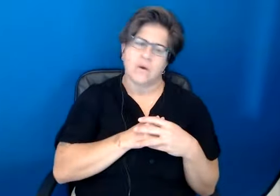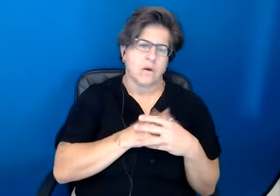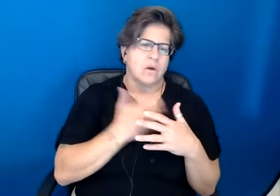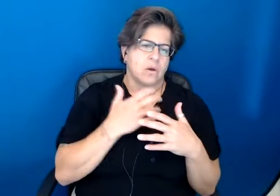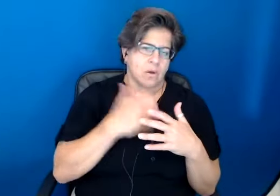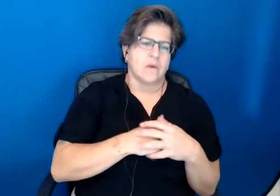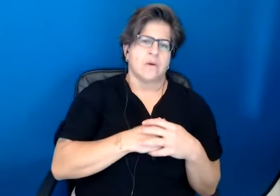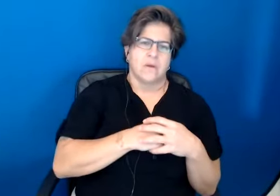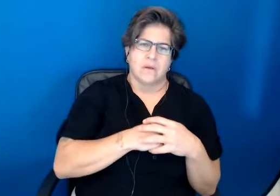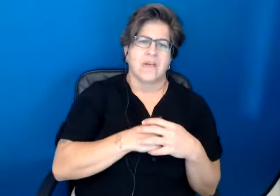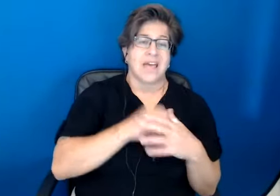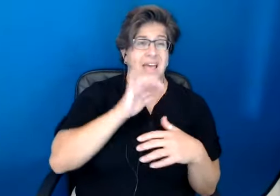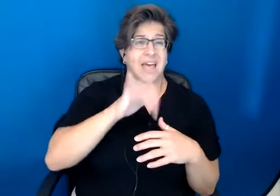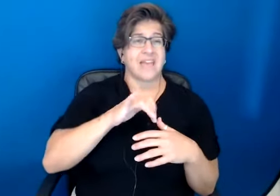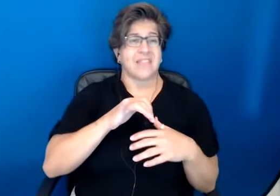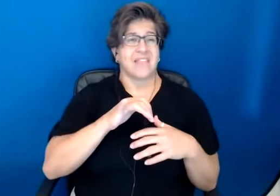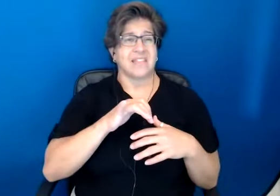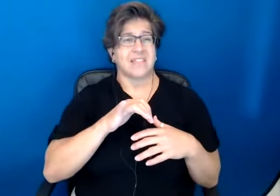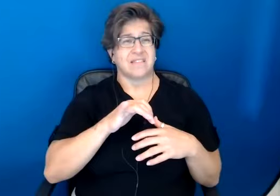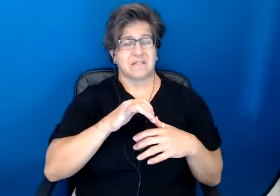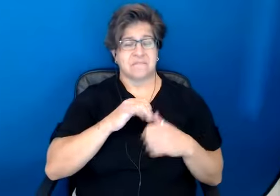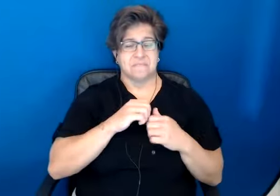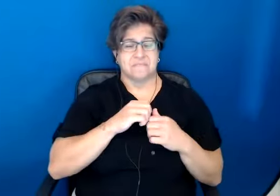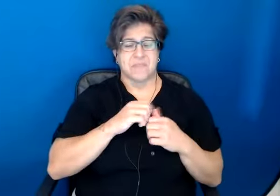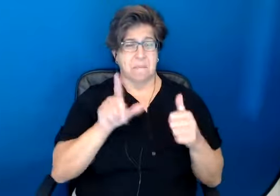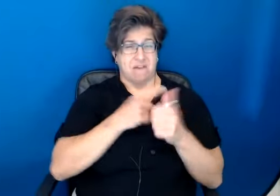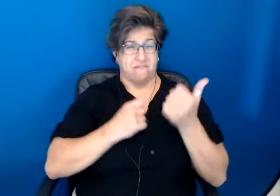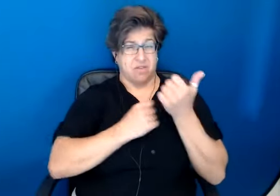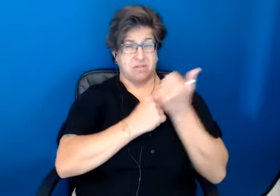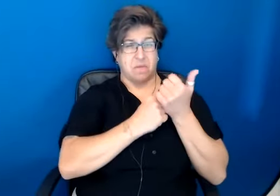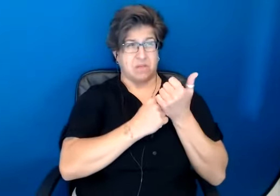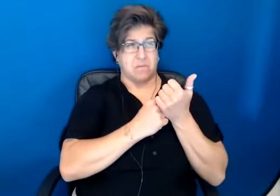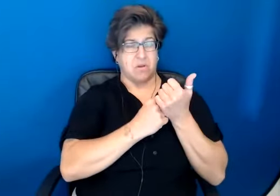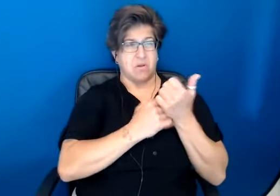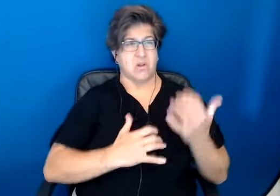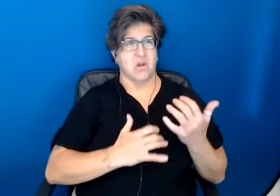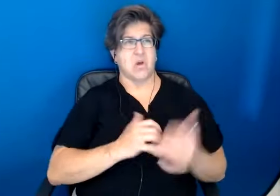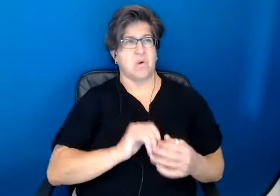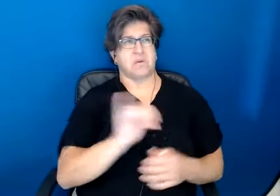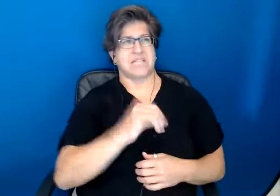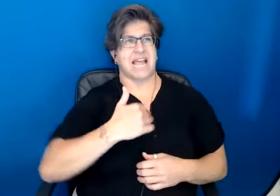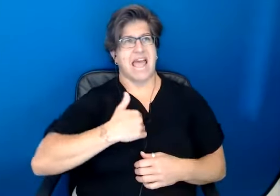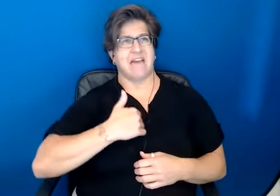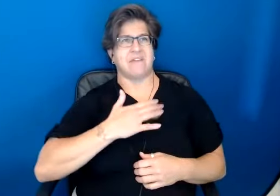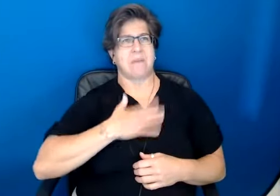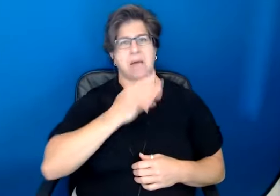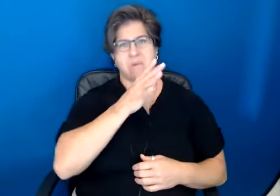Fantastic, absolutely fantastic, and that special relationship or sponsorship, it's second to none. You know, the gift that comes